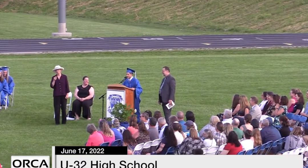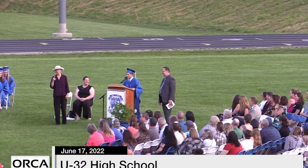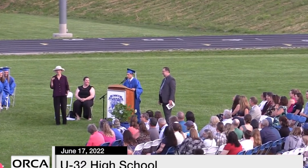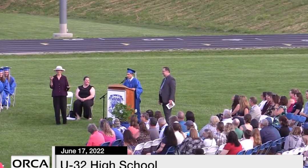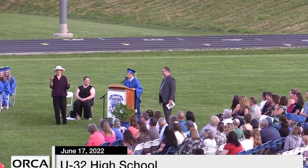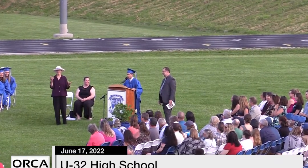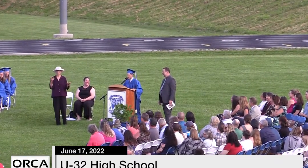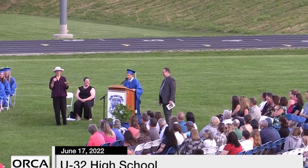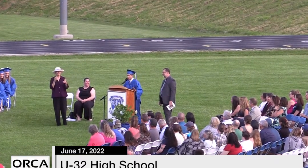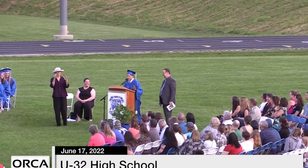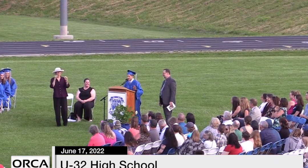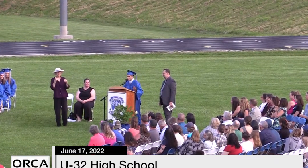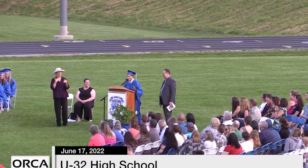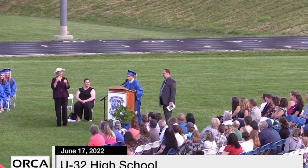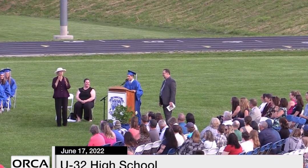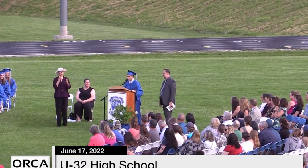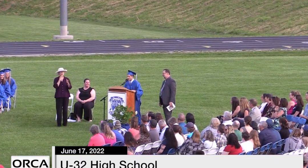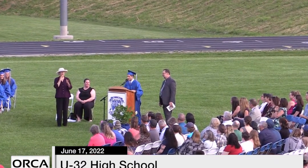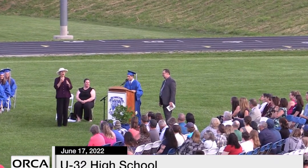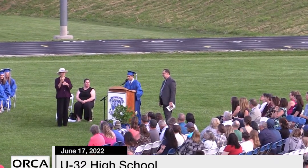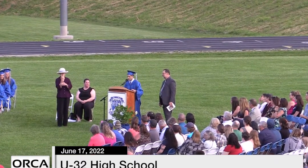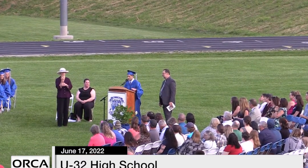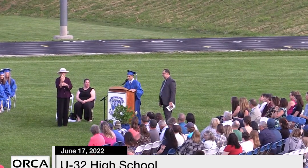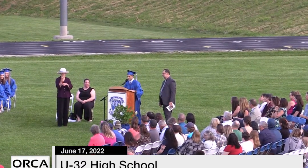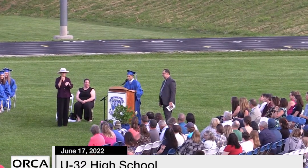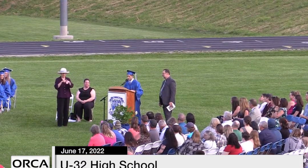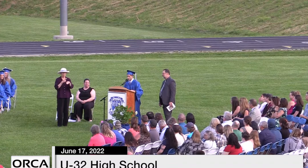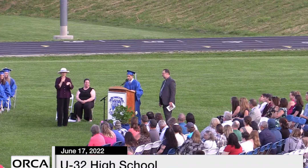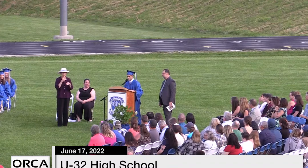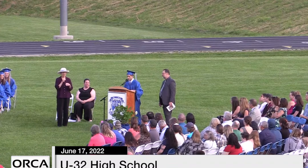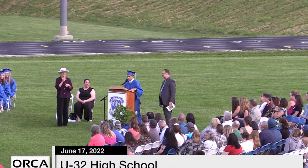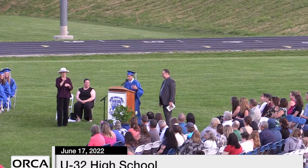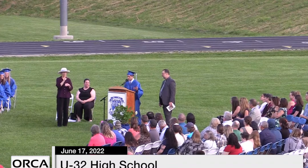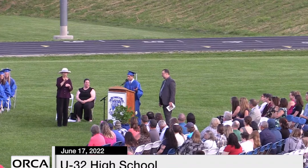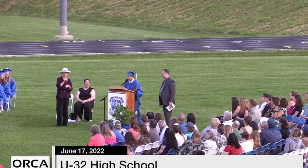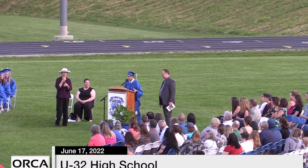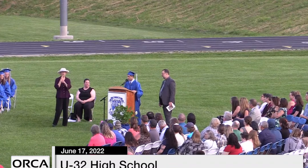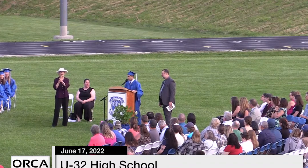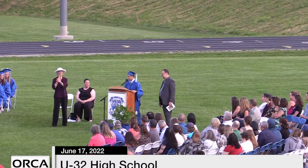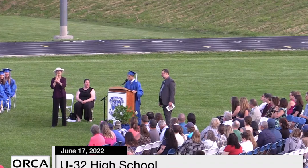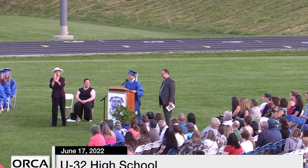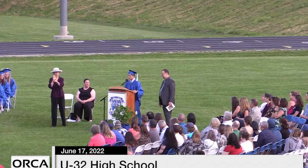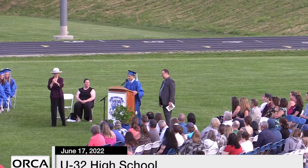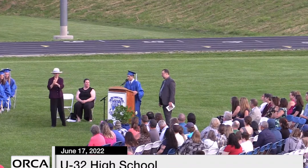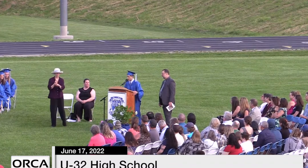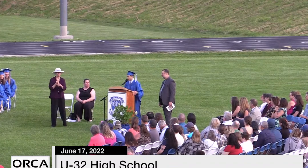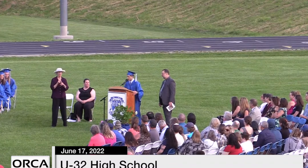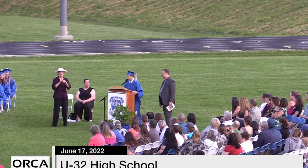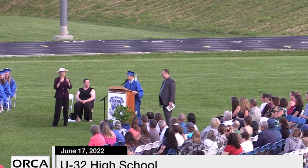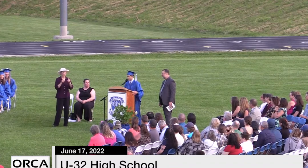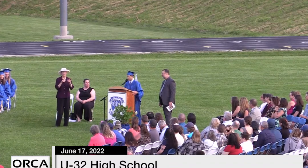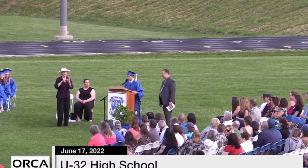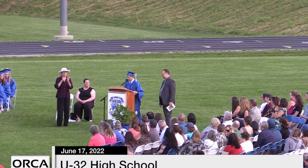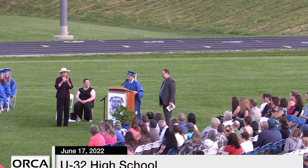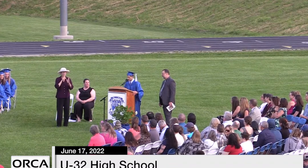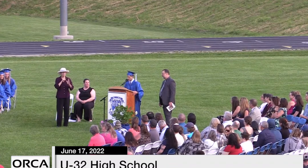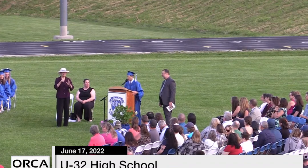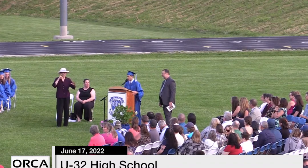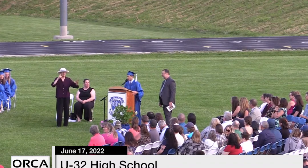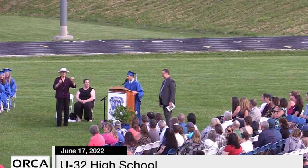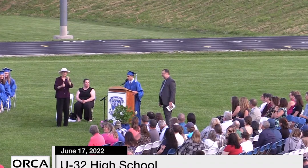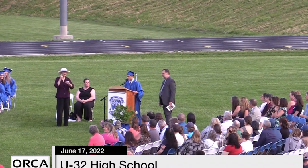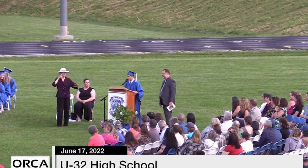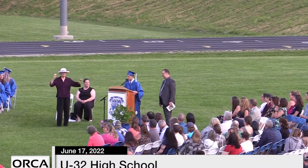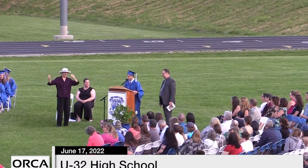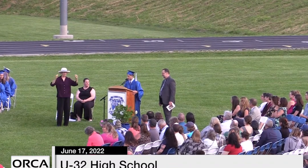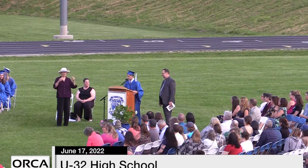way this is going to work, we're going to say it four times. So when I say roll, you're going to say union. But it needs to be the loudest